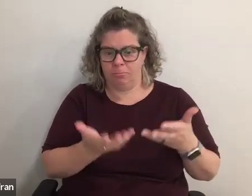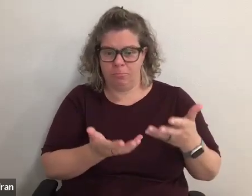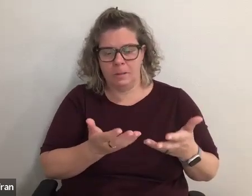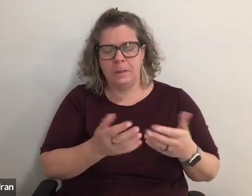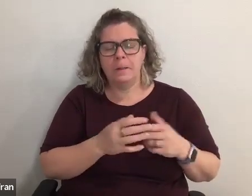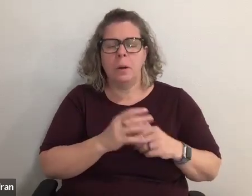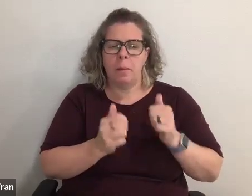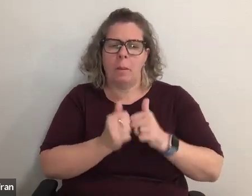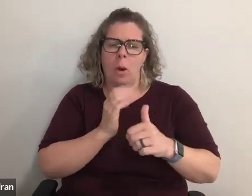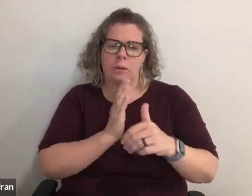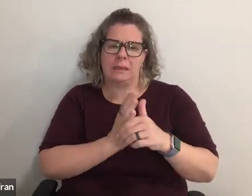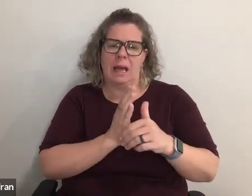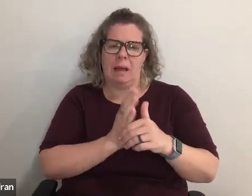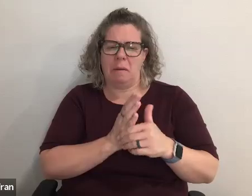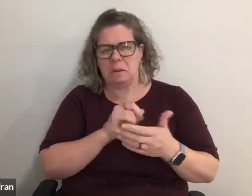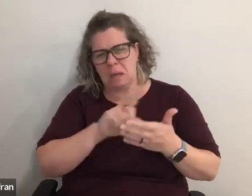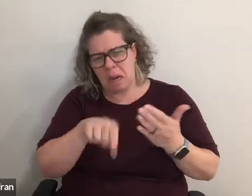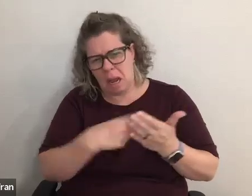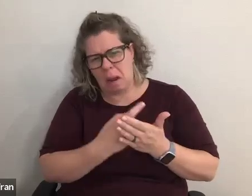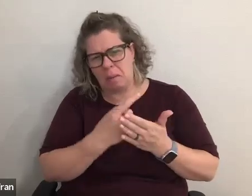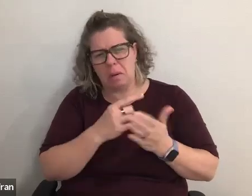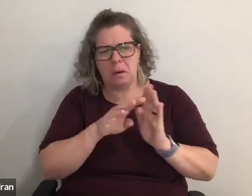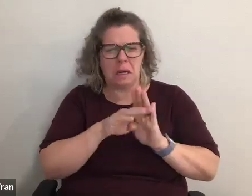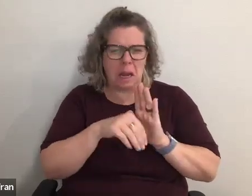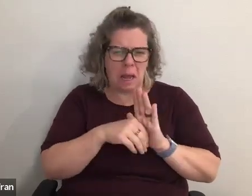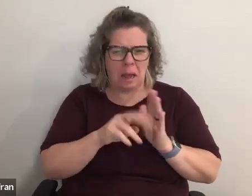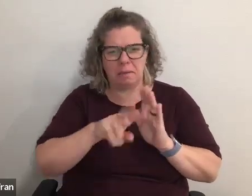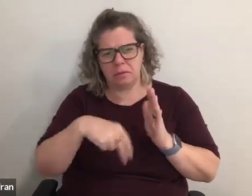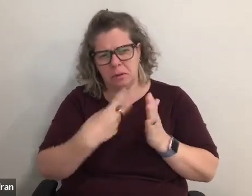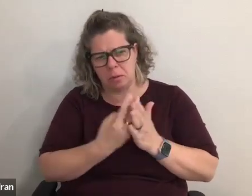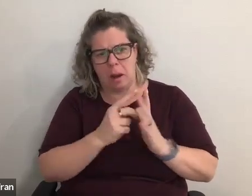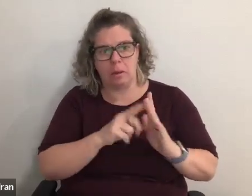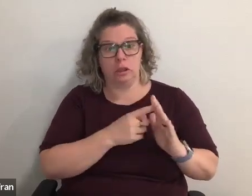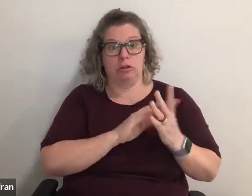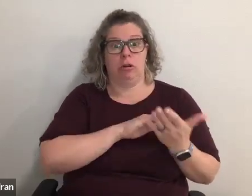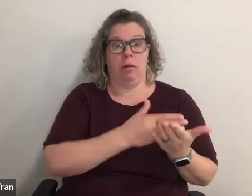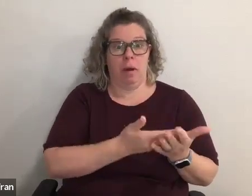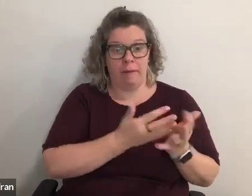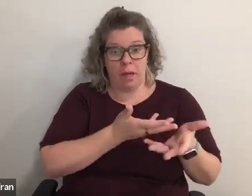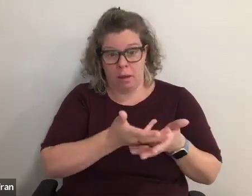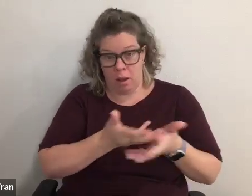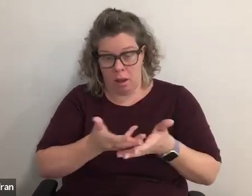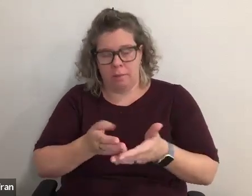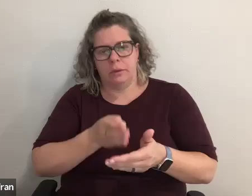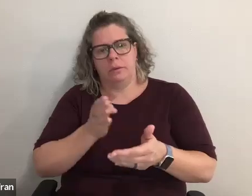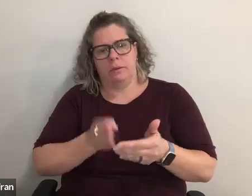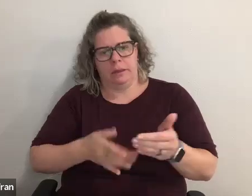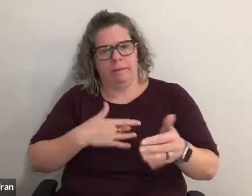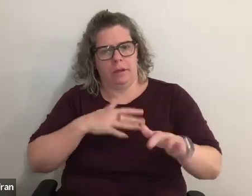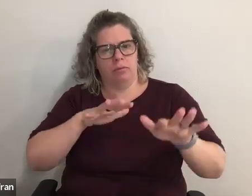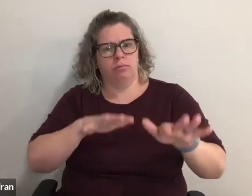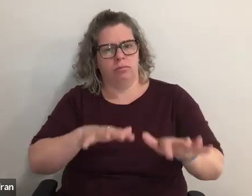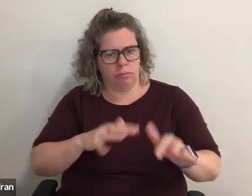on an average across the board, we're looking at about an hour and a half to 2 hours start to finish of intervention. So what kind of